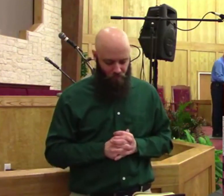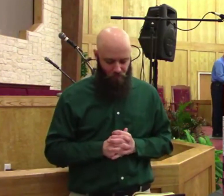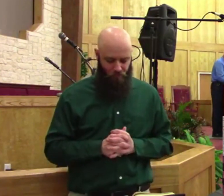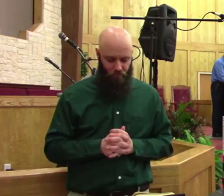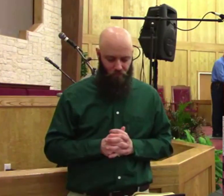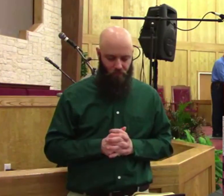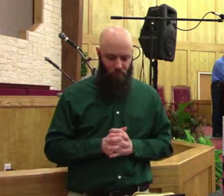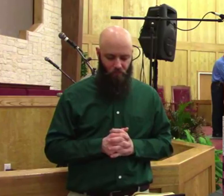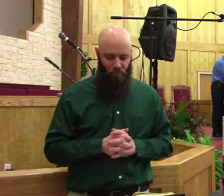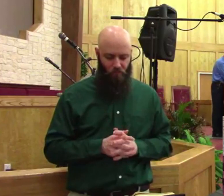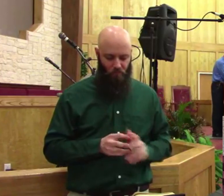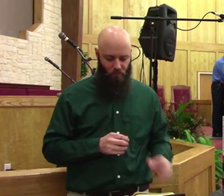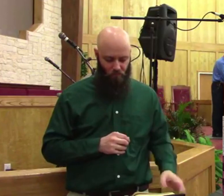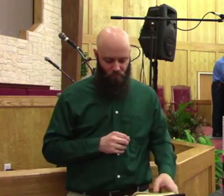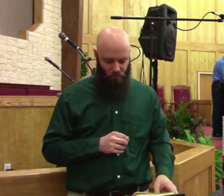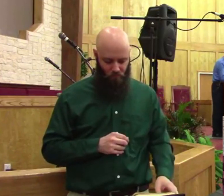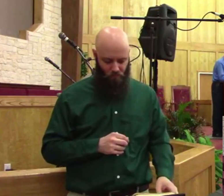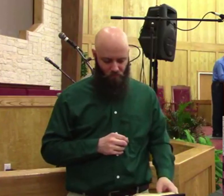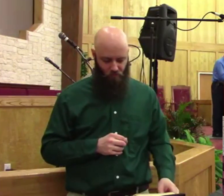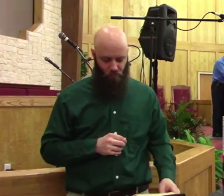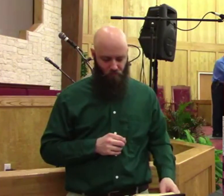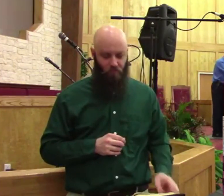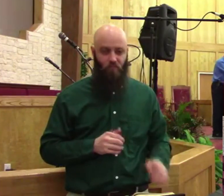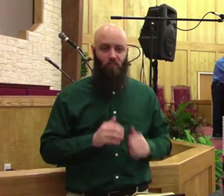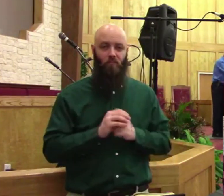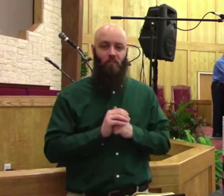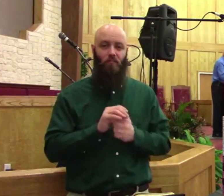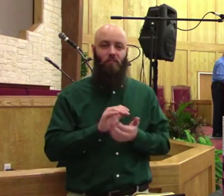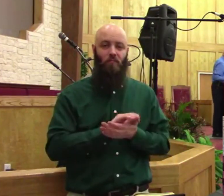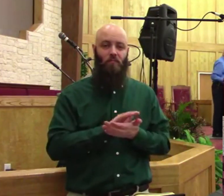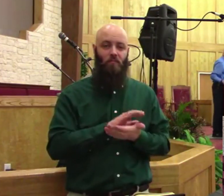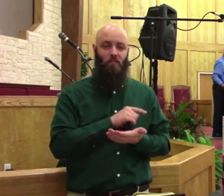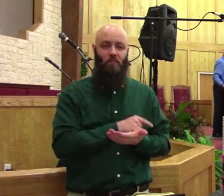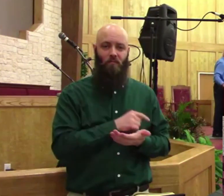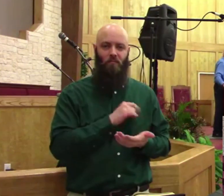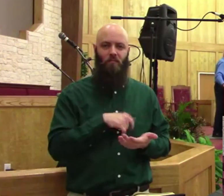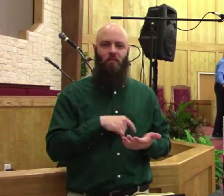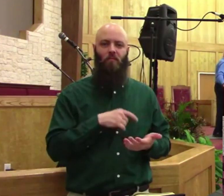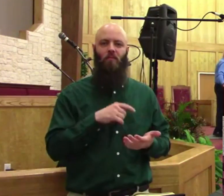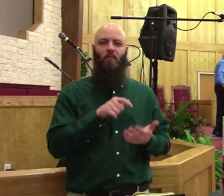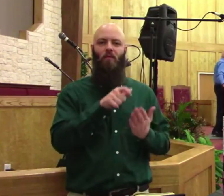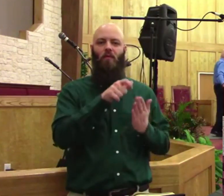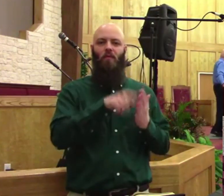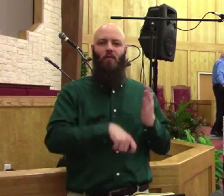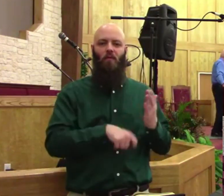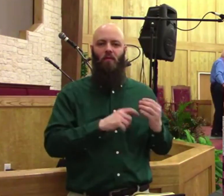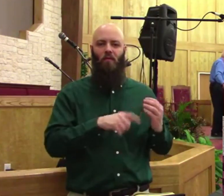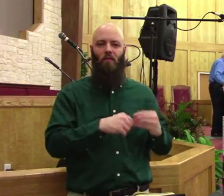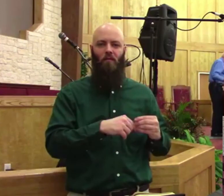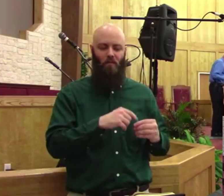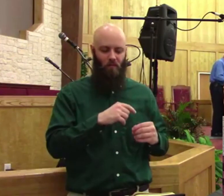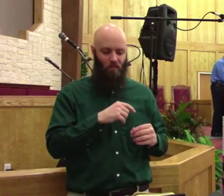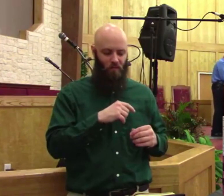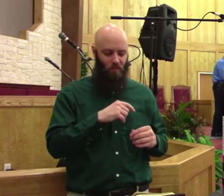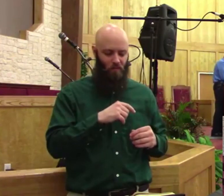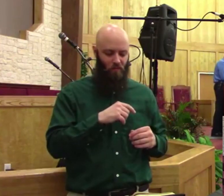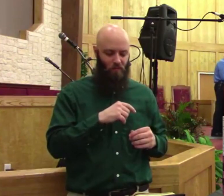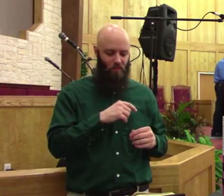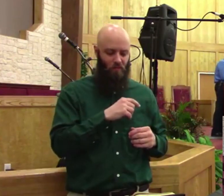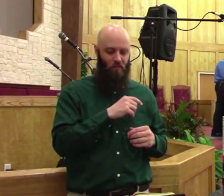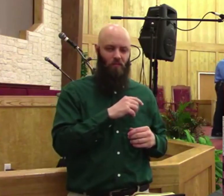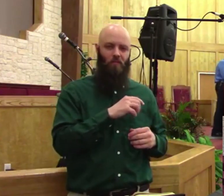I just mentioned in your worship guide there on article on pages 10 and 11, pertinent for